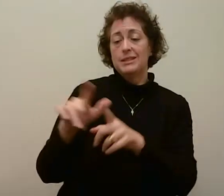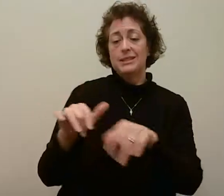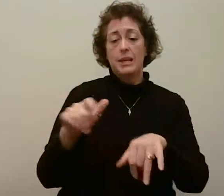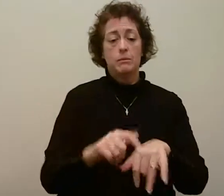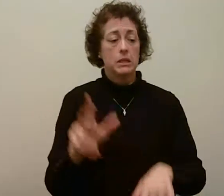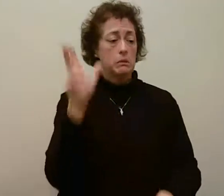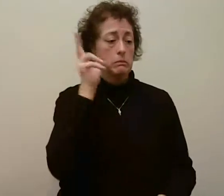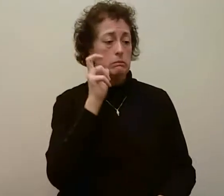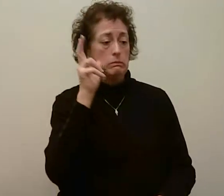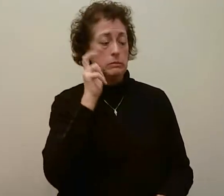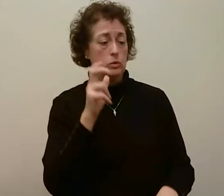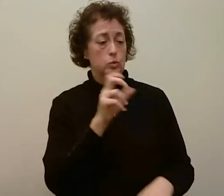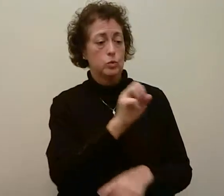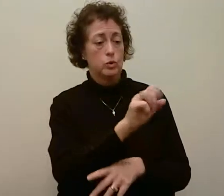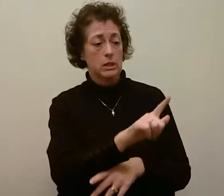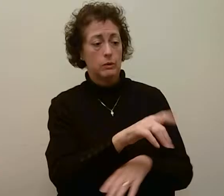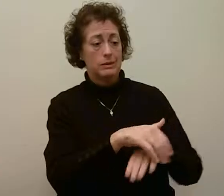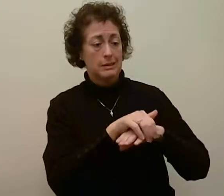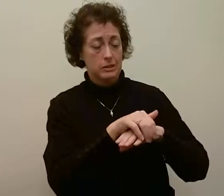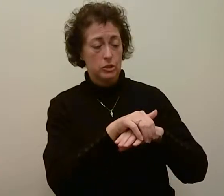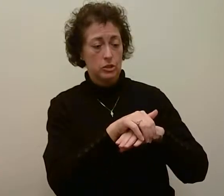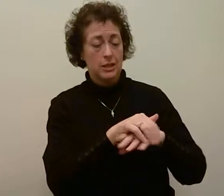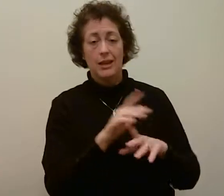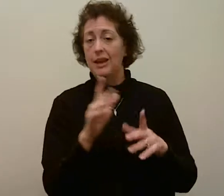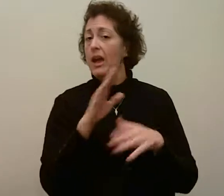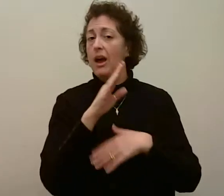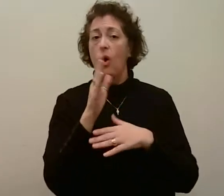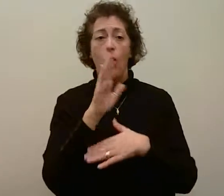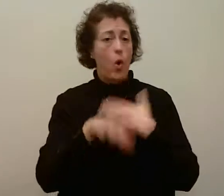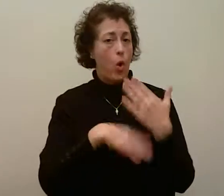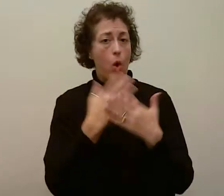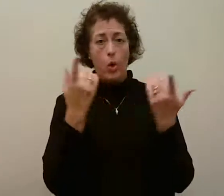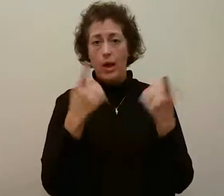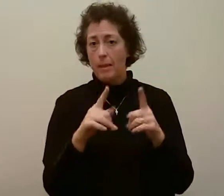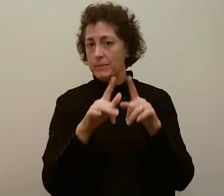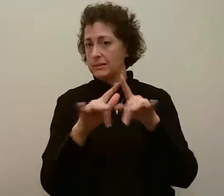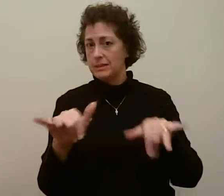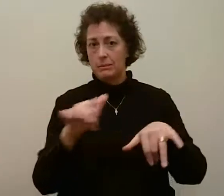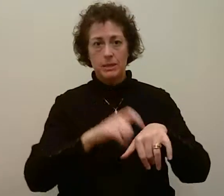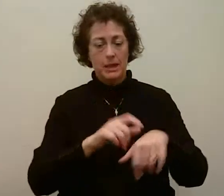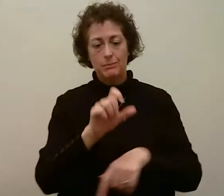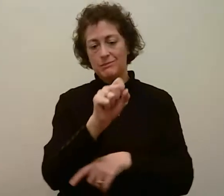source language. All of this is happening at the same time. Simultaneous interpreting.